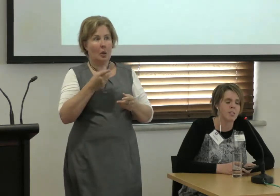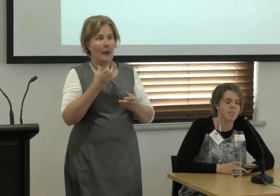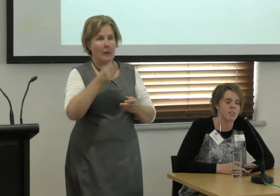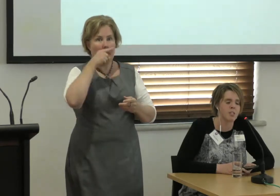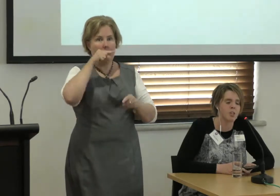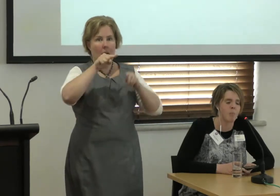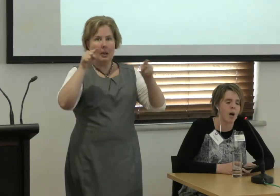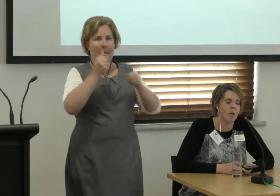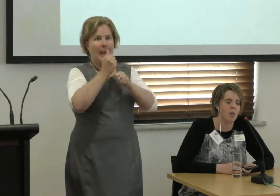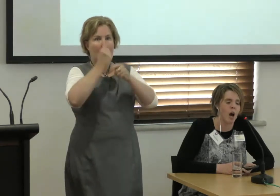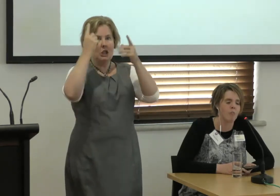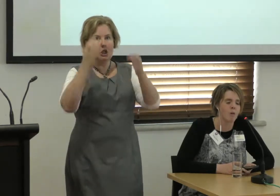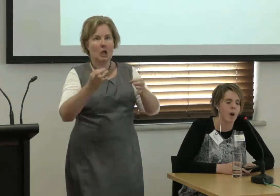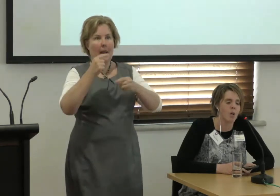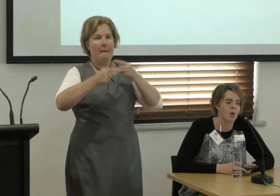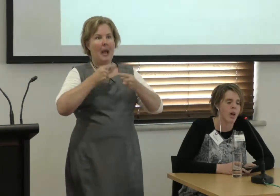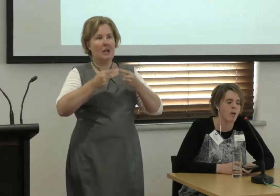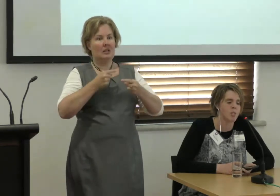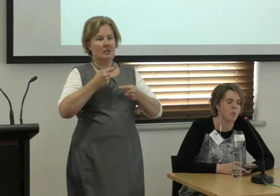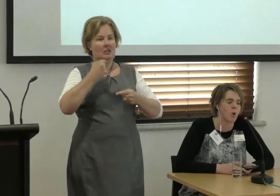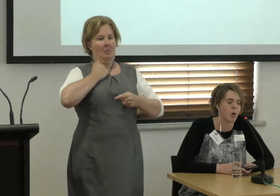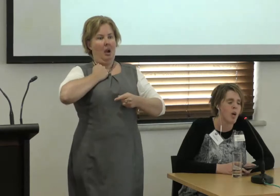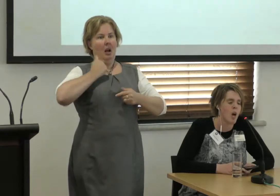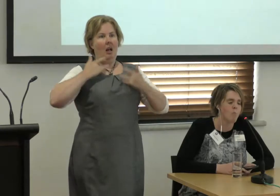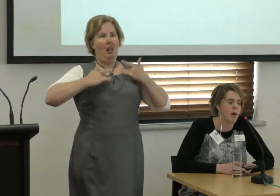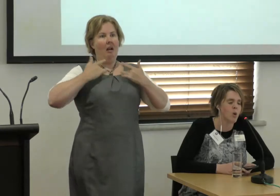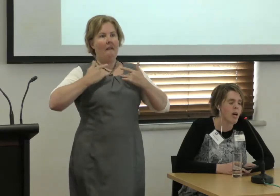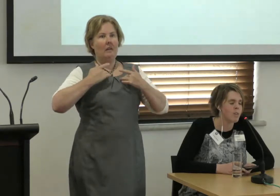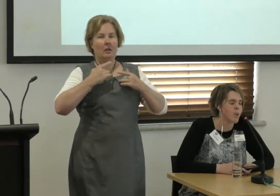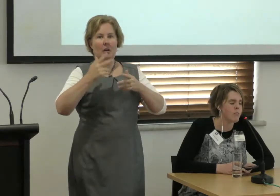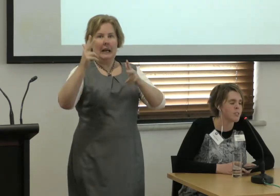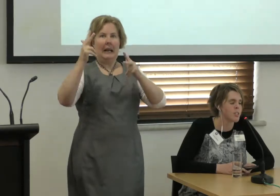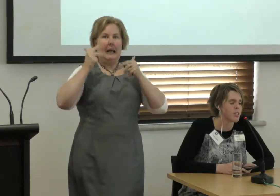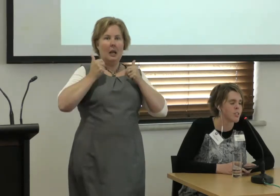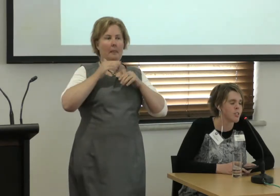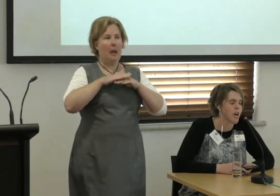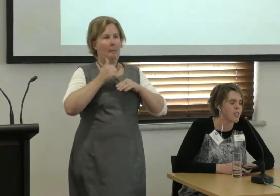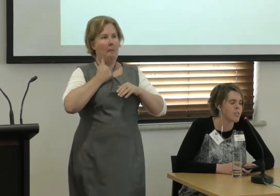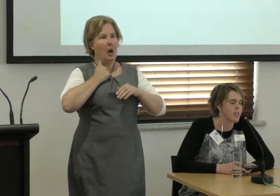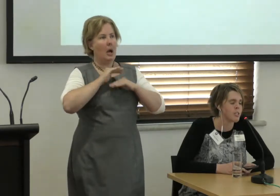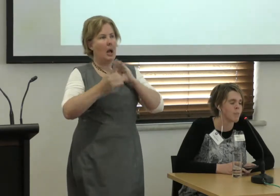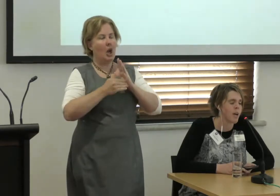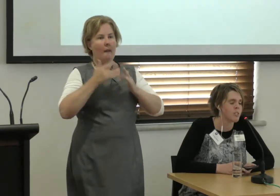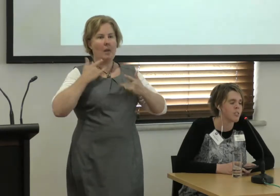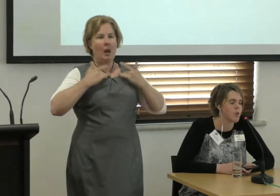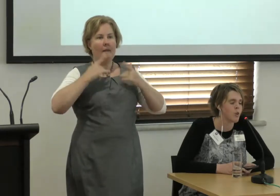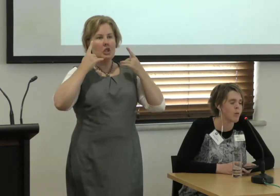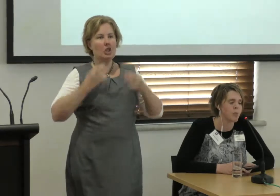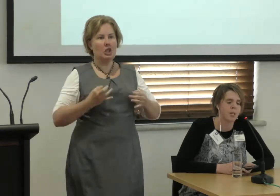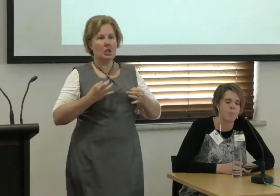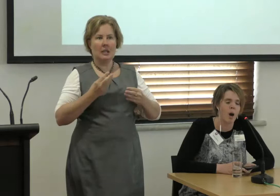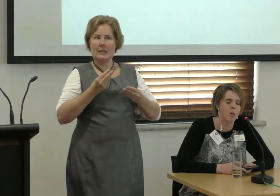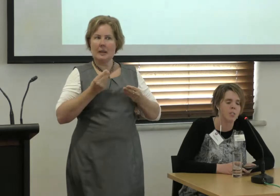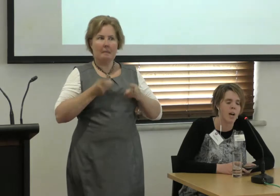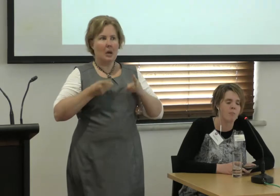making decisions about your life, about your care and support, about your end-of-life decisions, and in some cases, you're